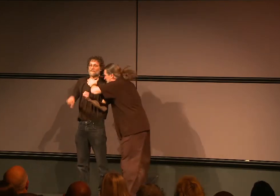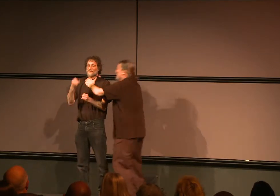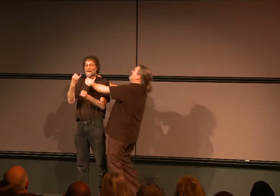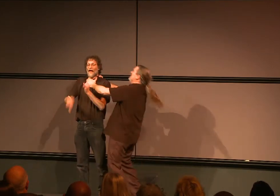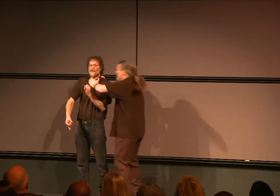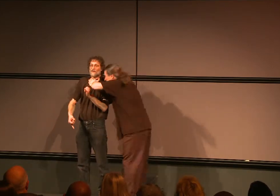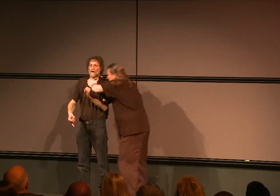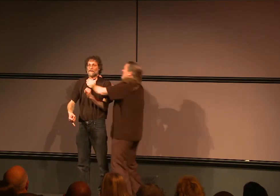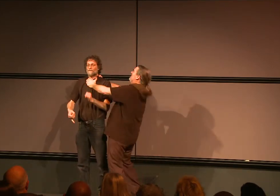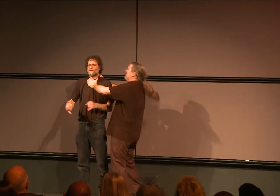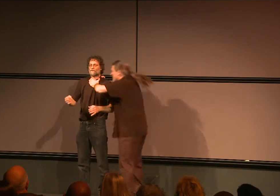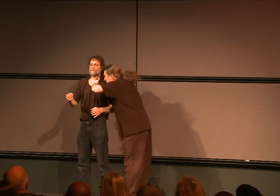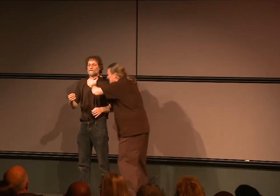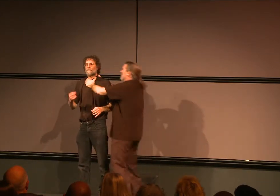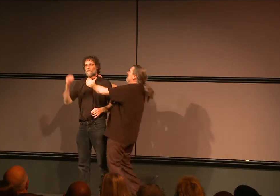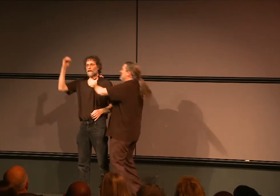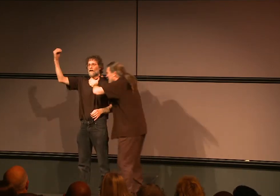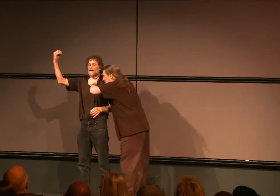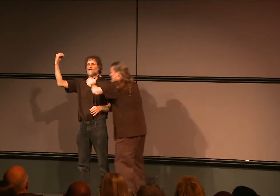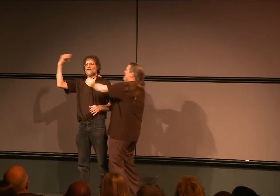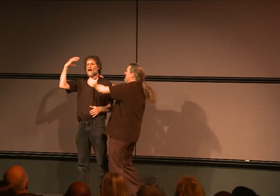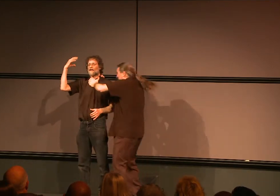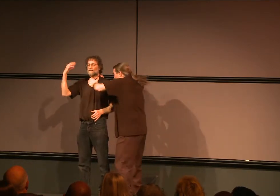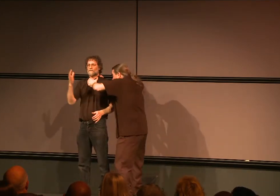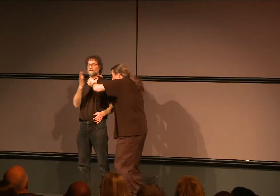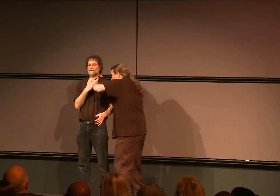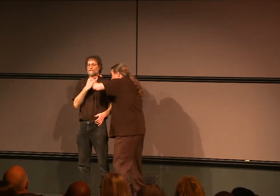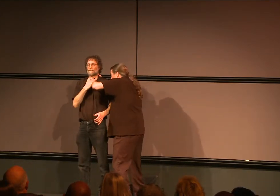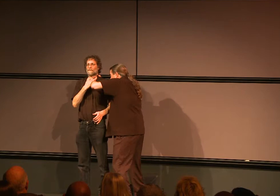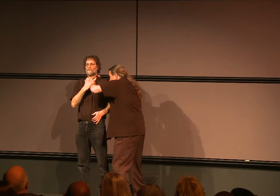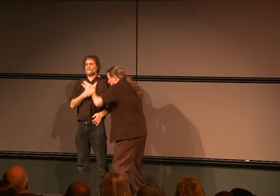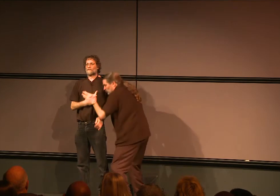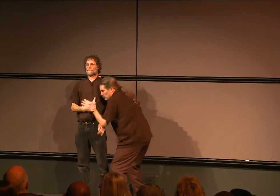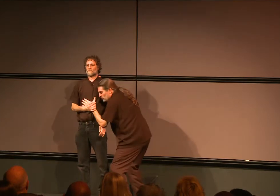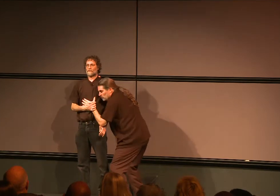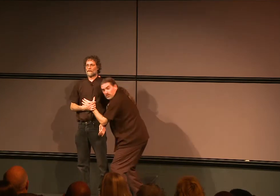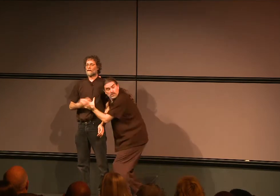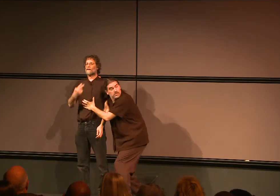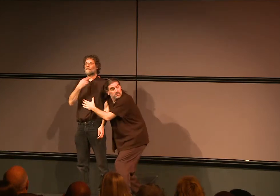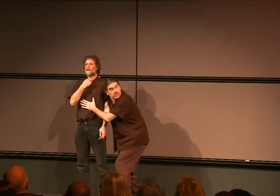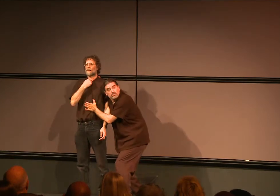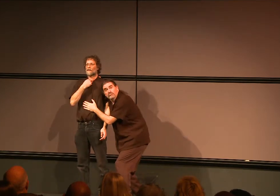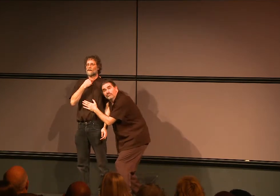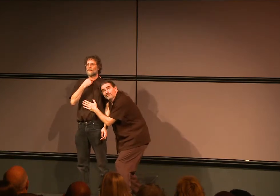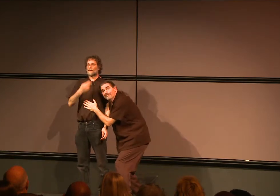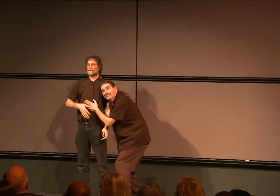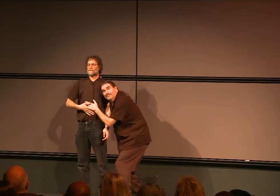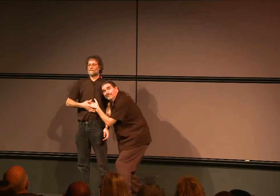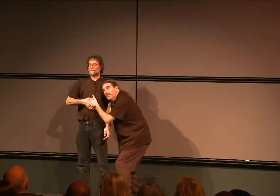The last one, sun tangled